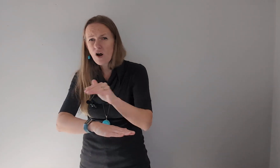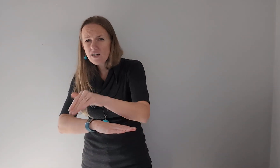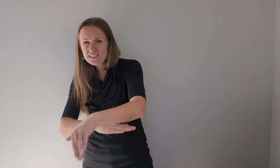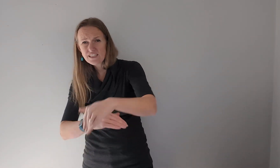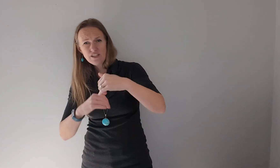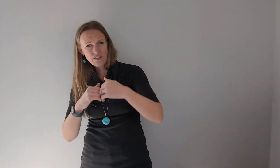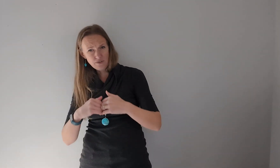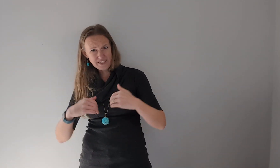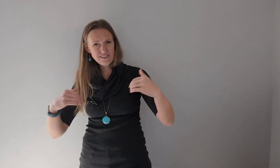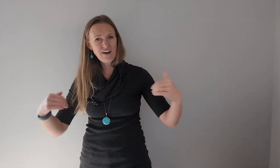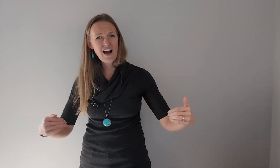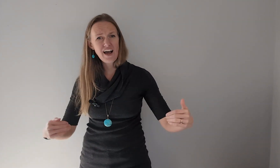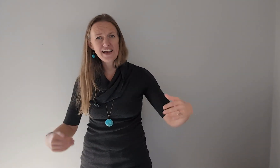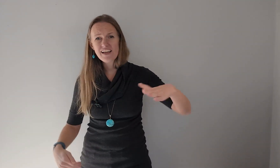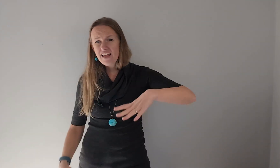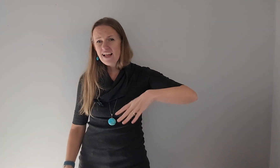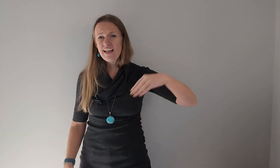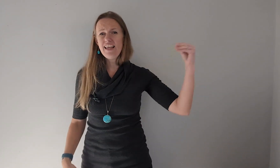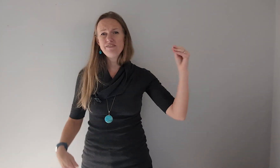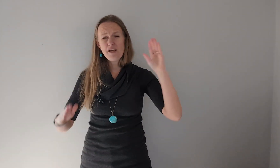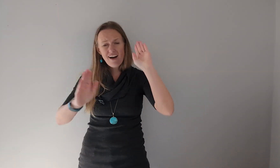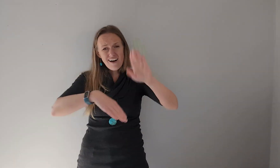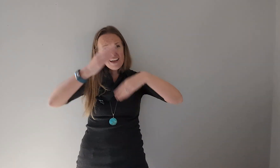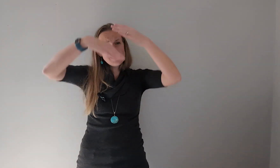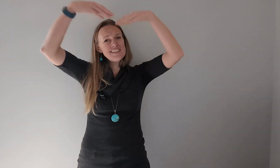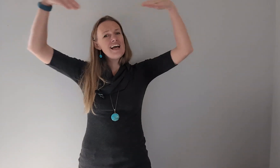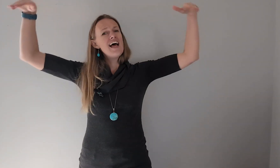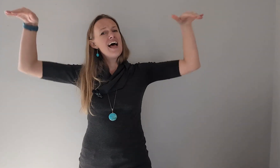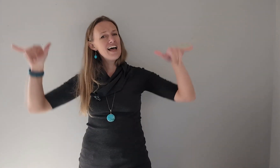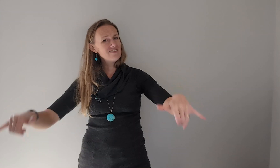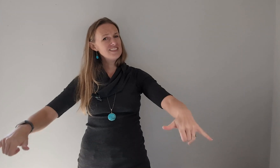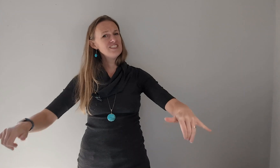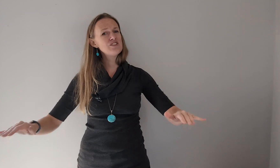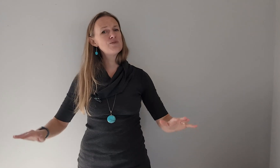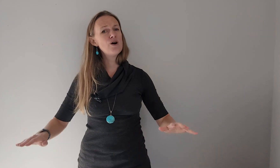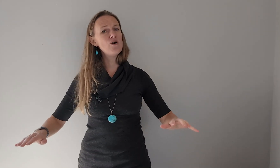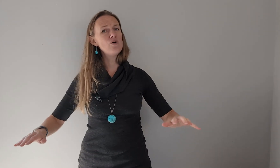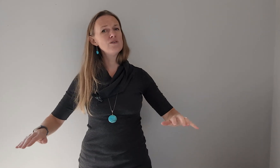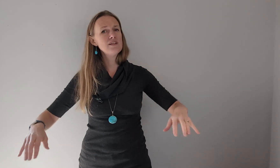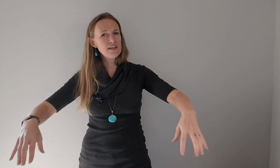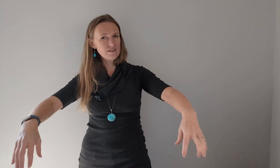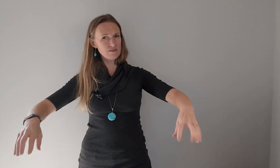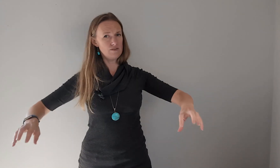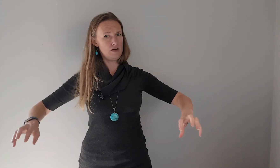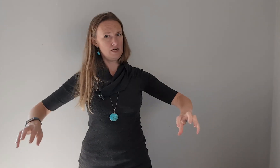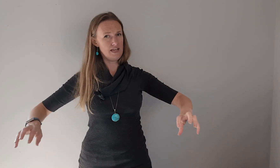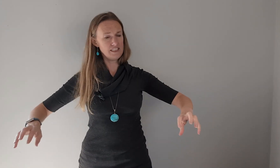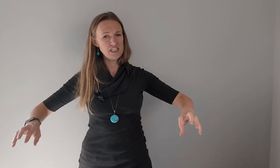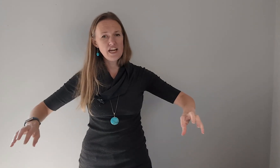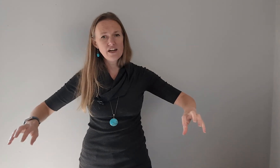across the great divide, left behind heaven's throne. Okay, you're on that chair,